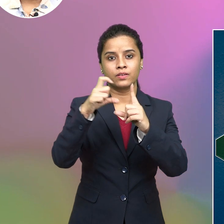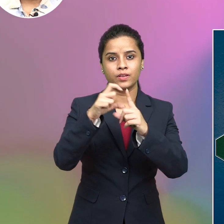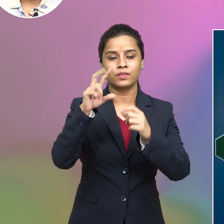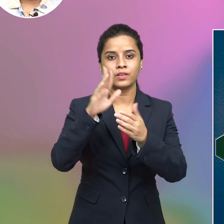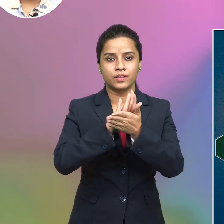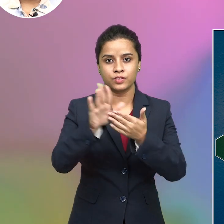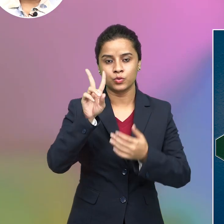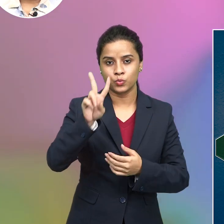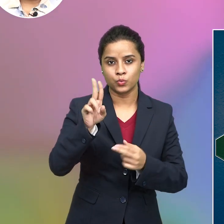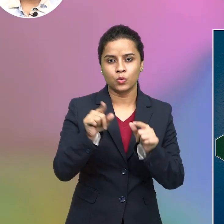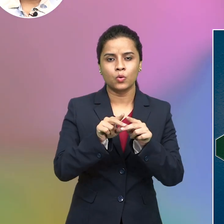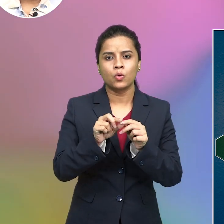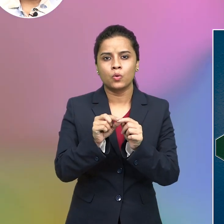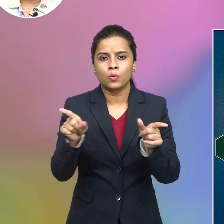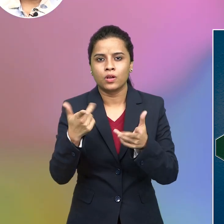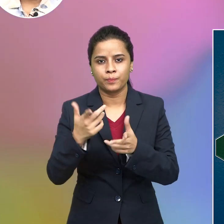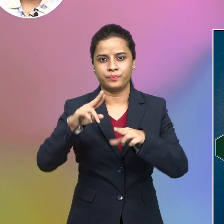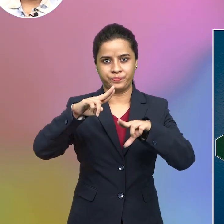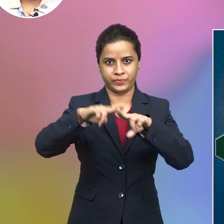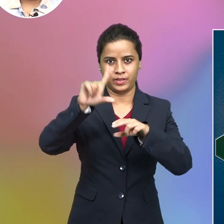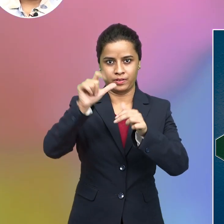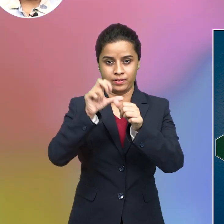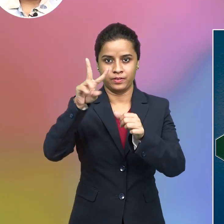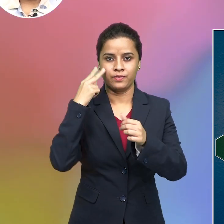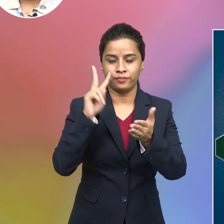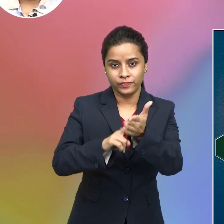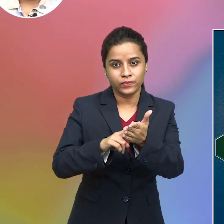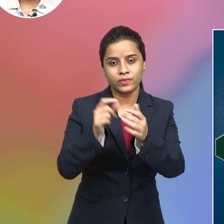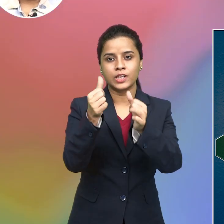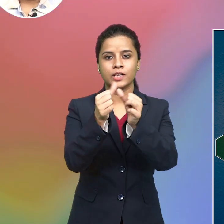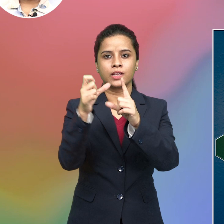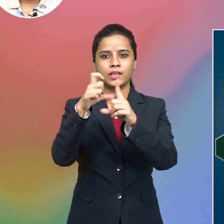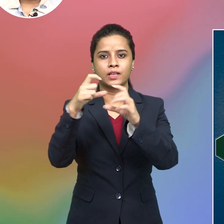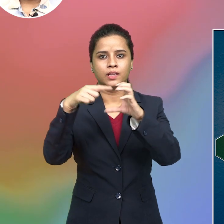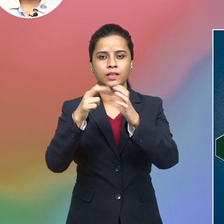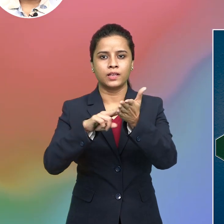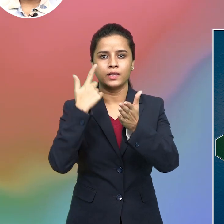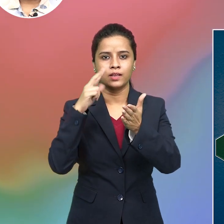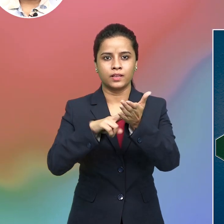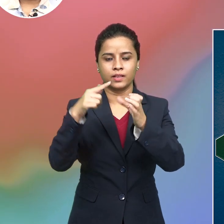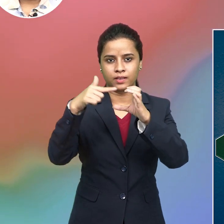FADH2 is flavin adenine dinucleotide.